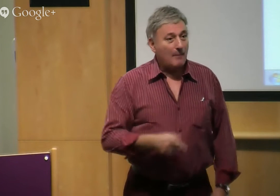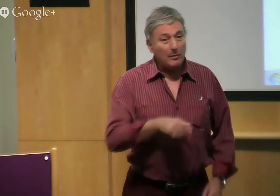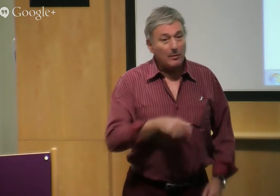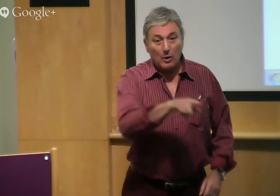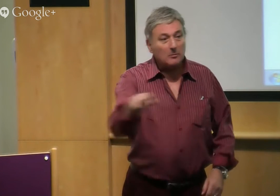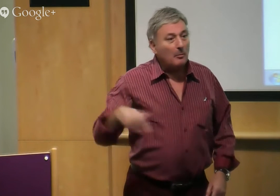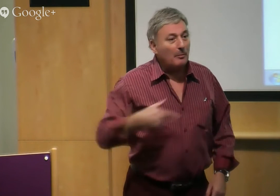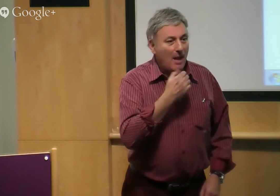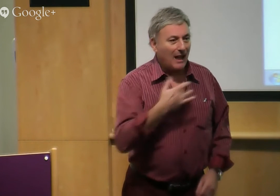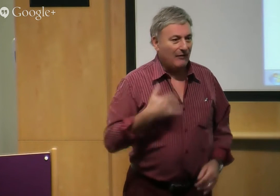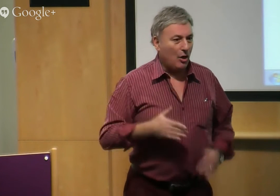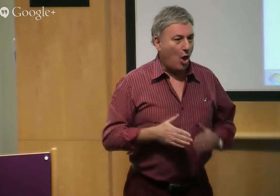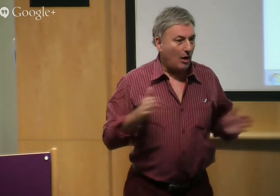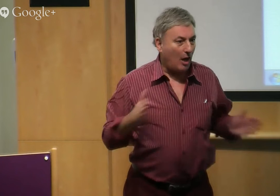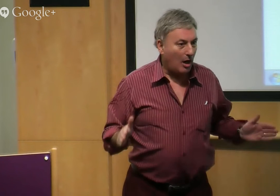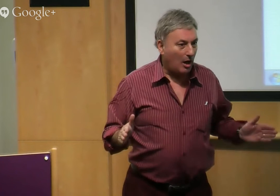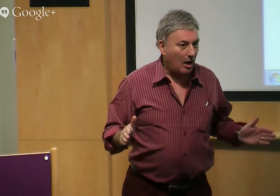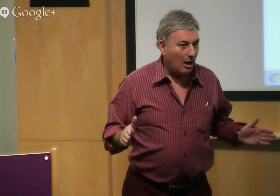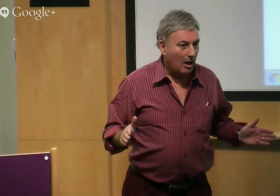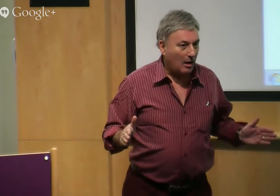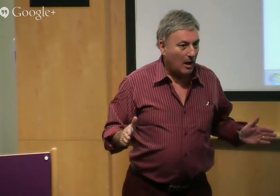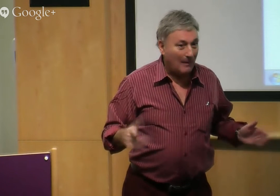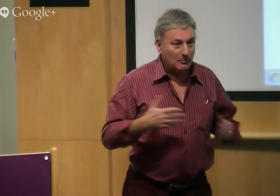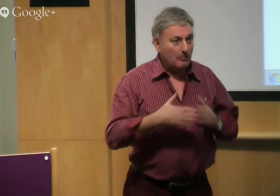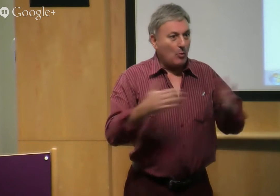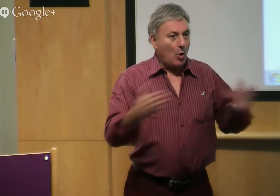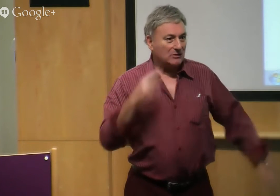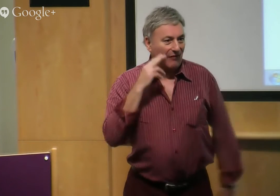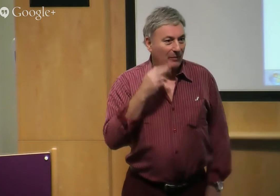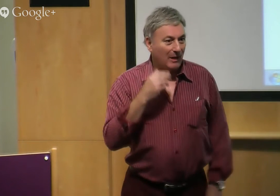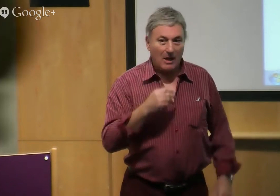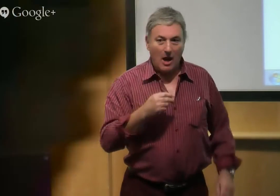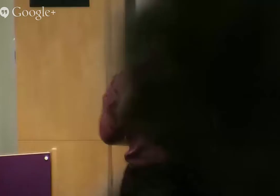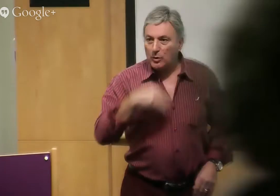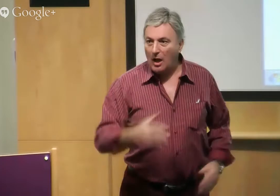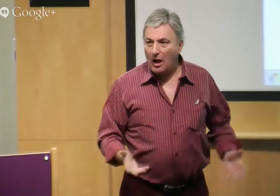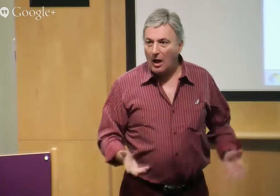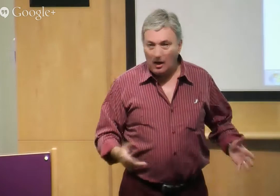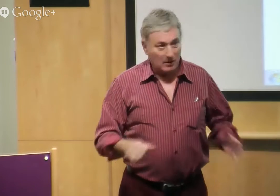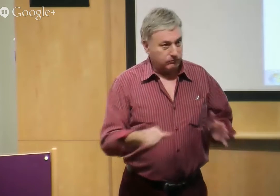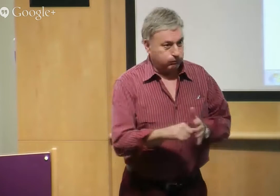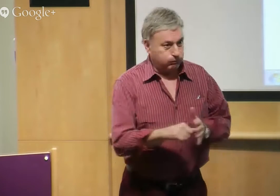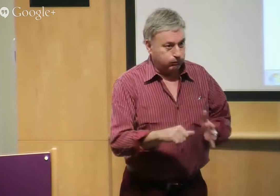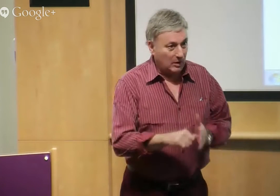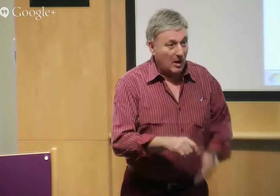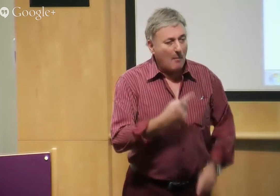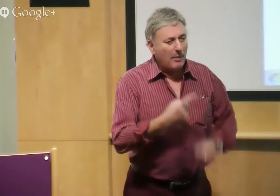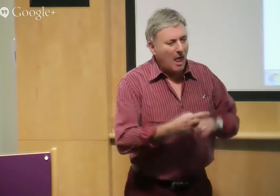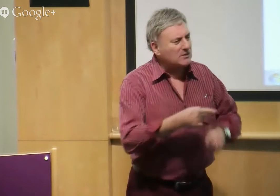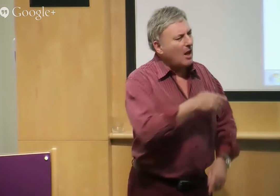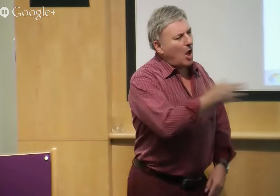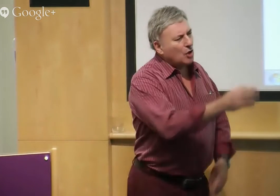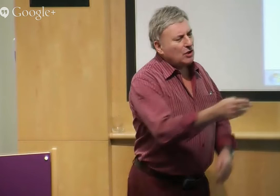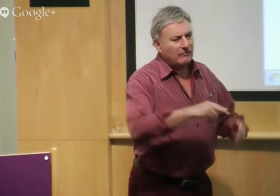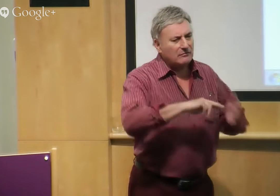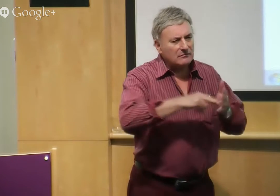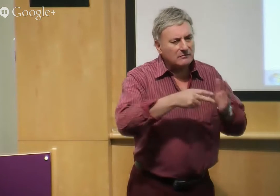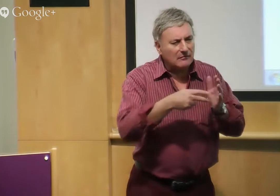not only is it worse now, but it's getting worse because people live longer. There are more older deaf people. You